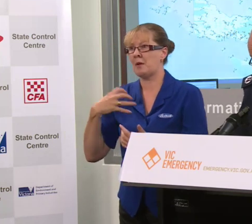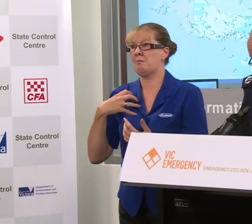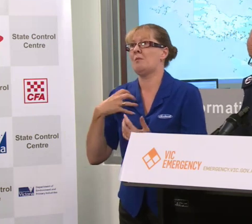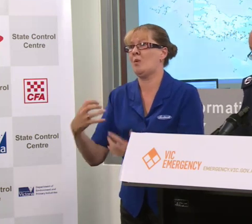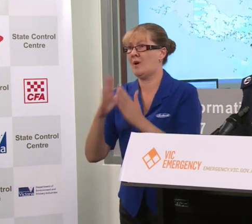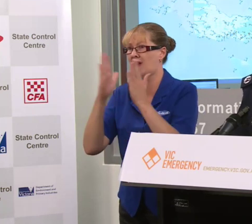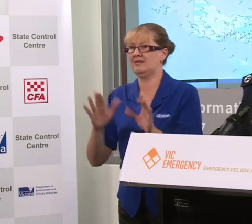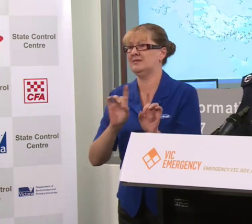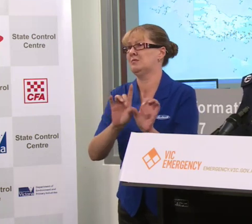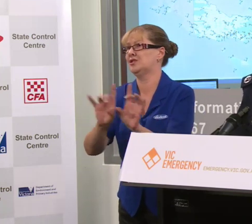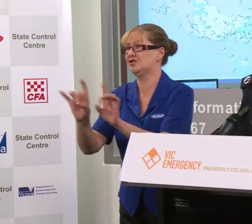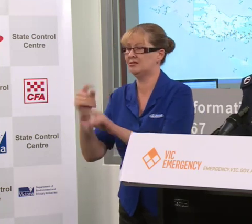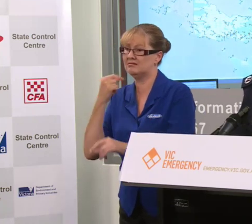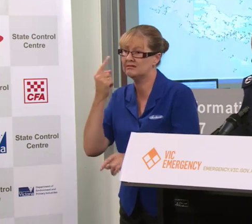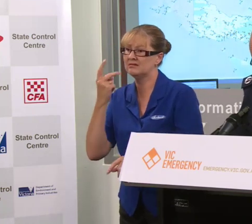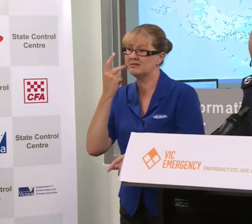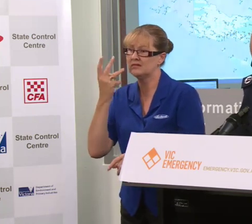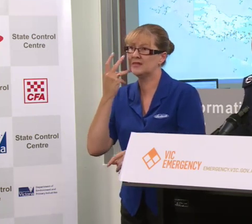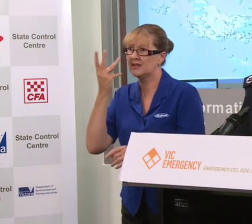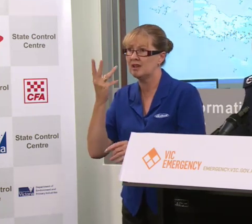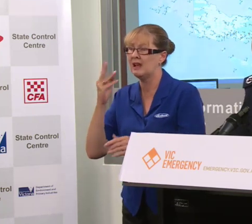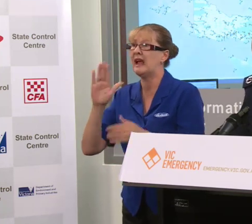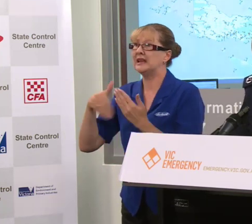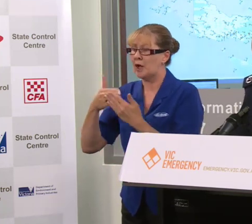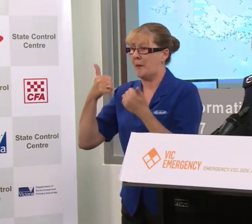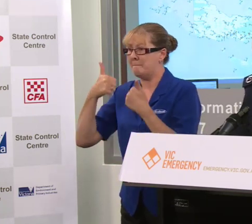in coming days as the fires come under control.